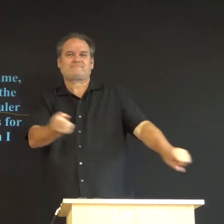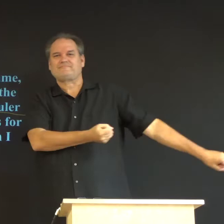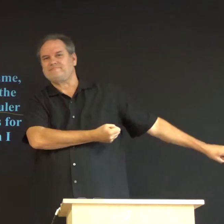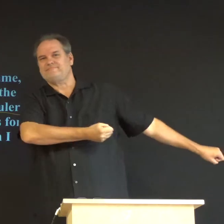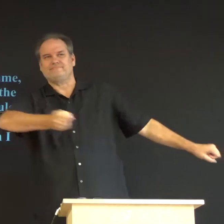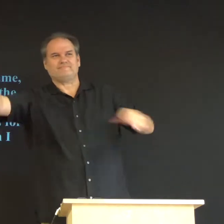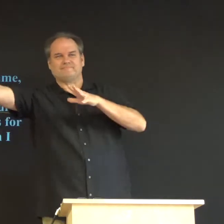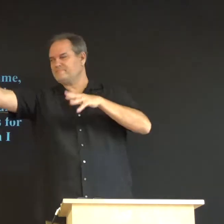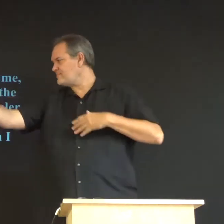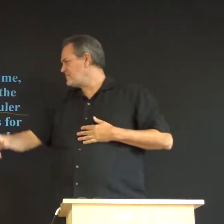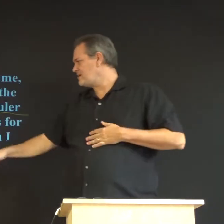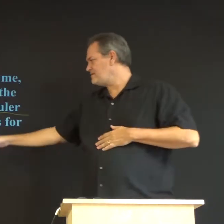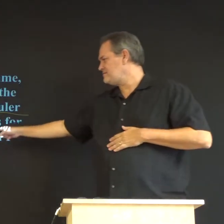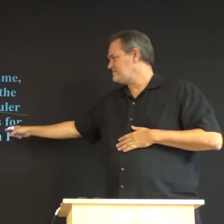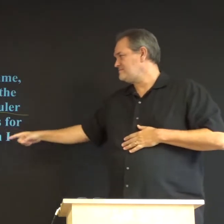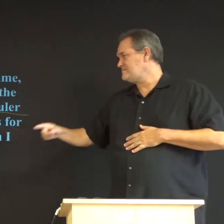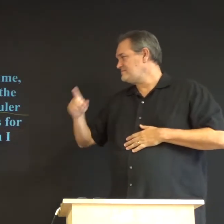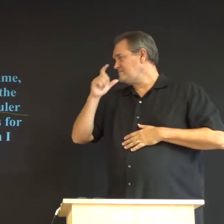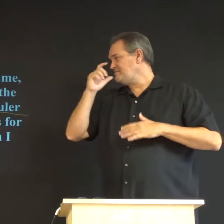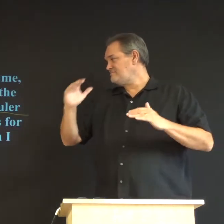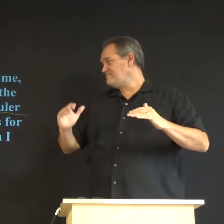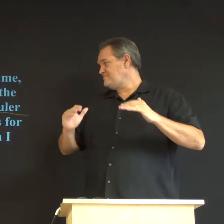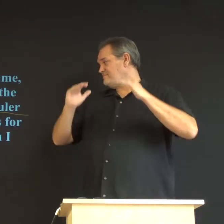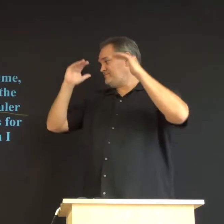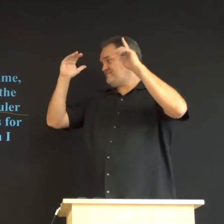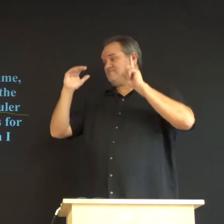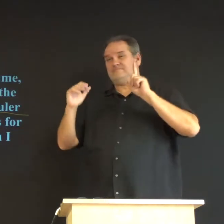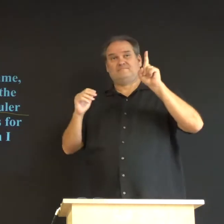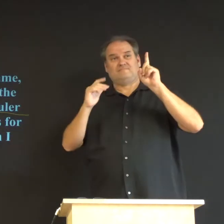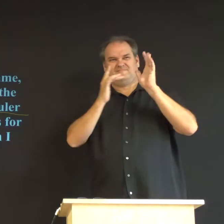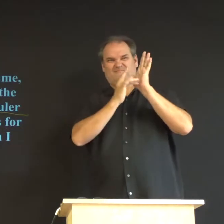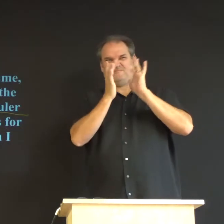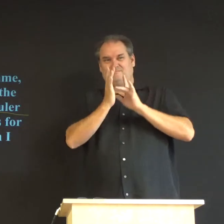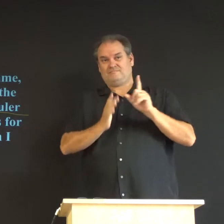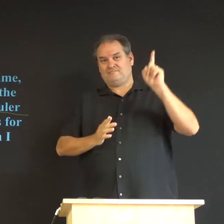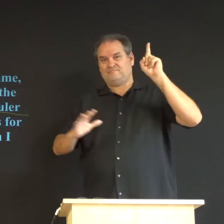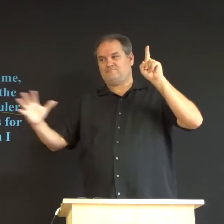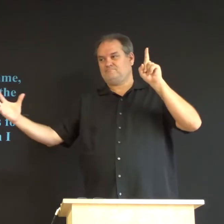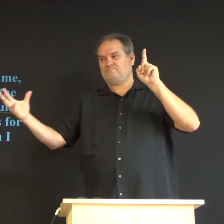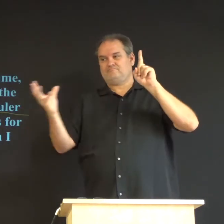Now the ruler of this world is cast down. The ruler of this world is Satan.